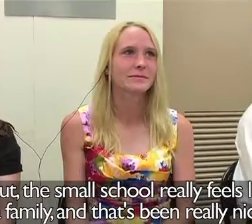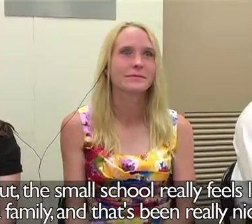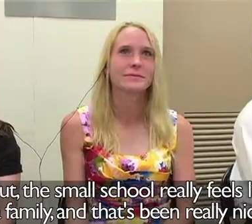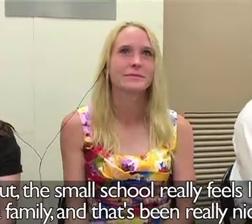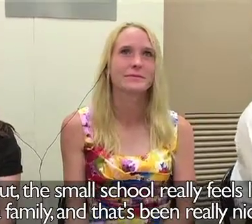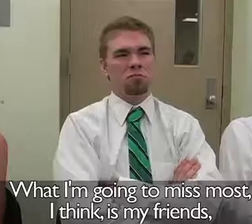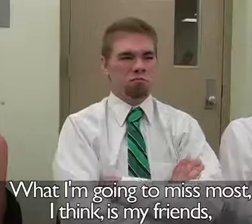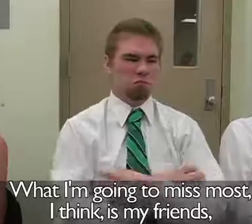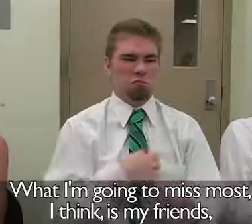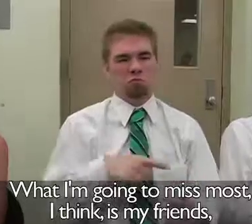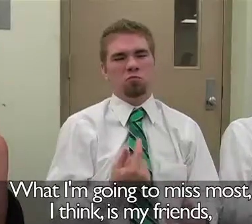nice.